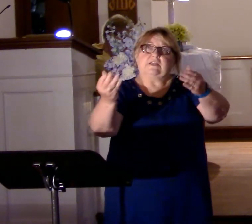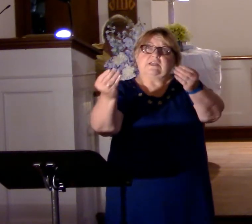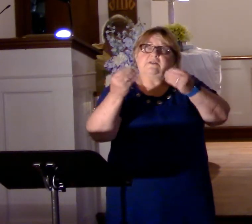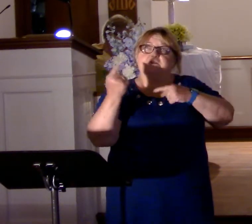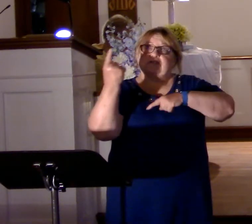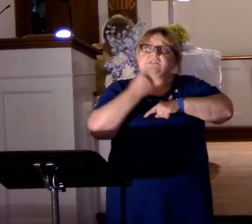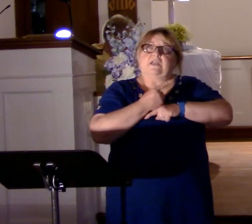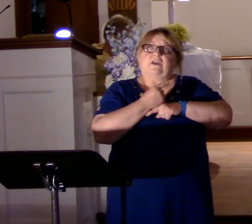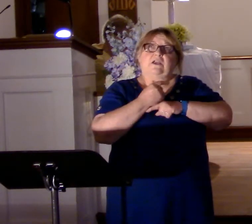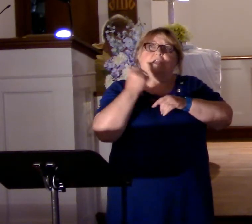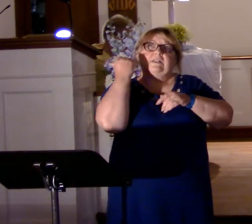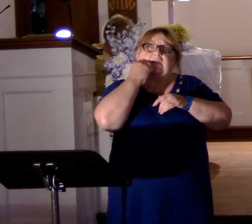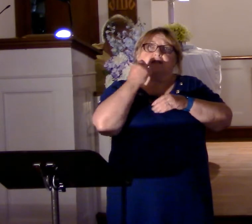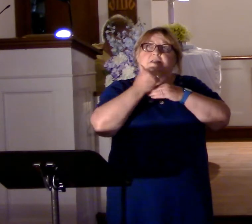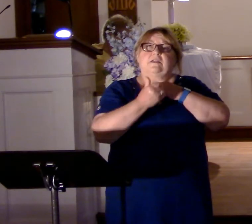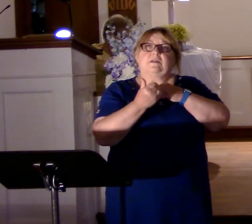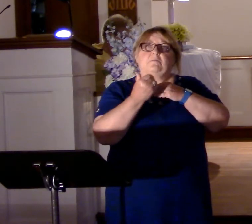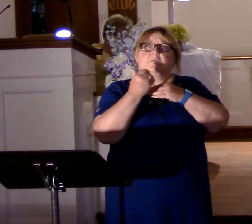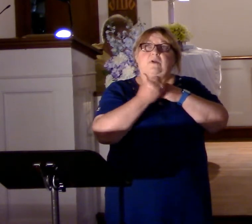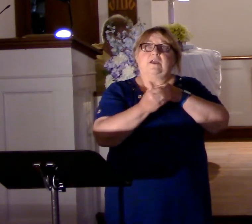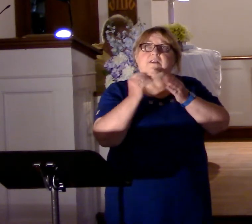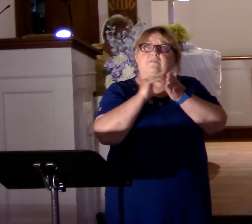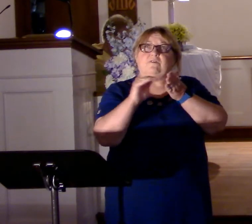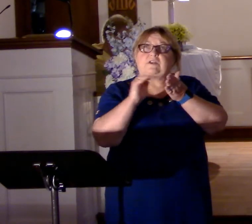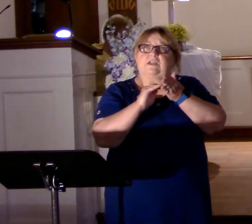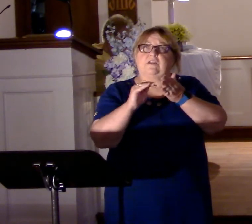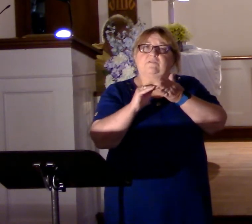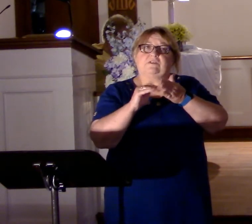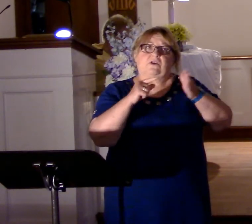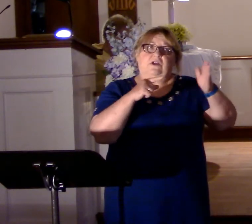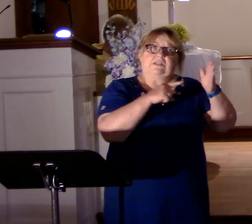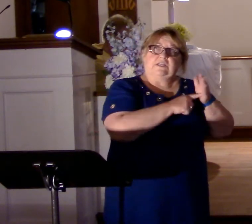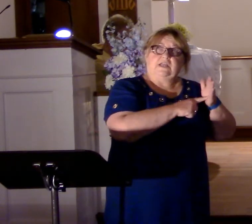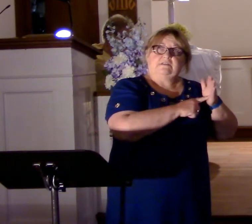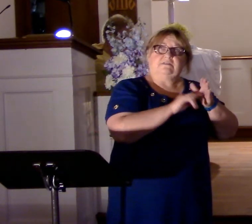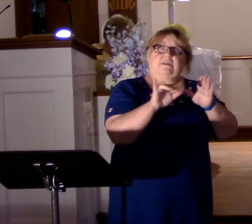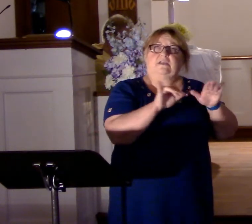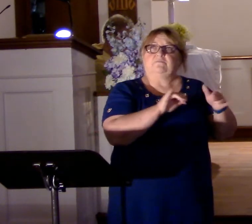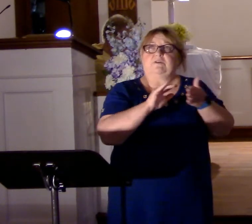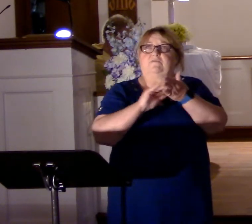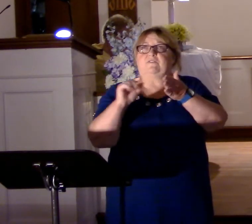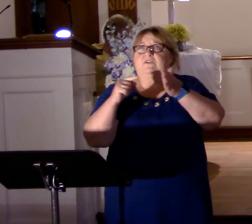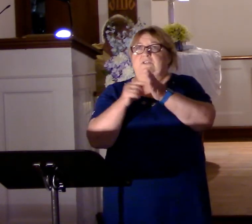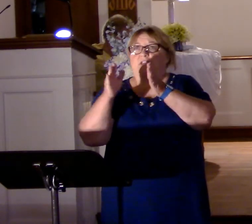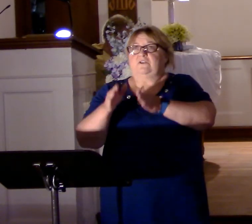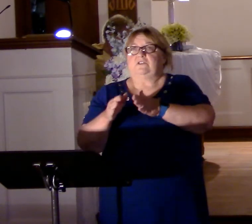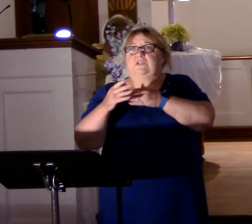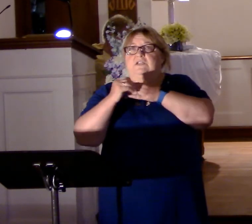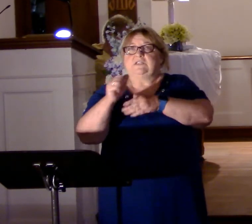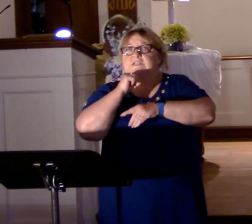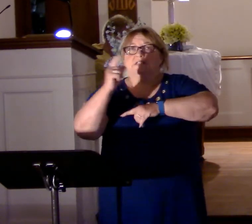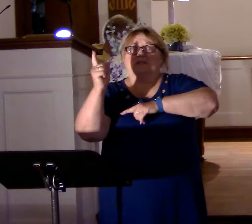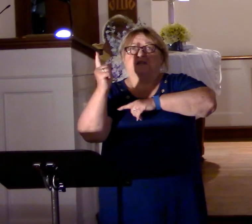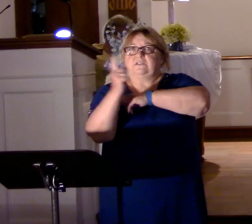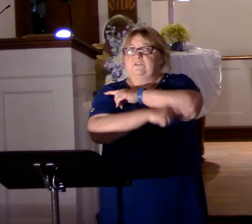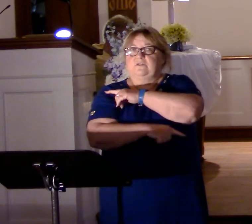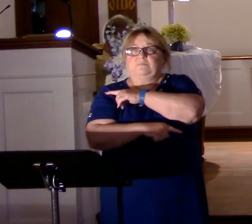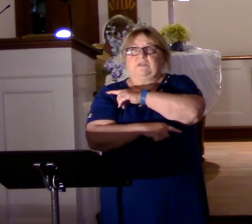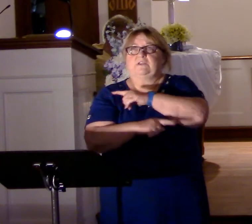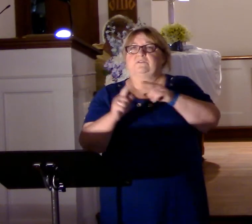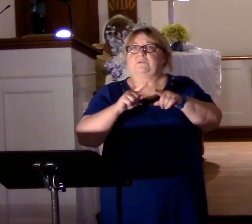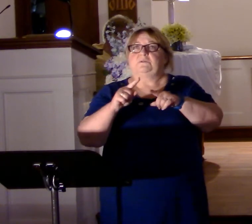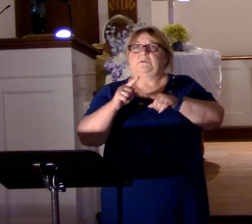Give us this day our daily bread, and forgive us our debts, as we forgive our debtors. And lead us not